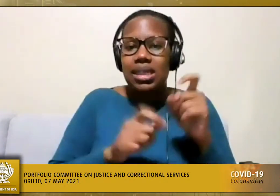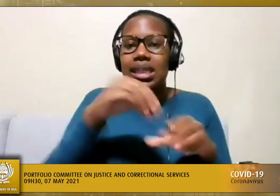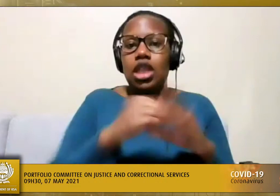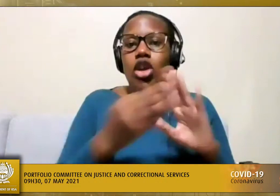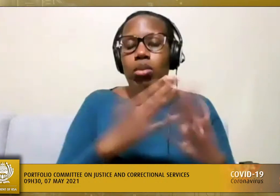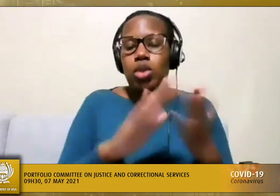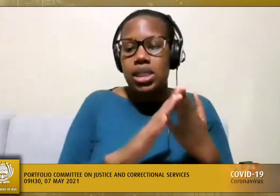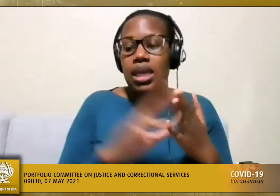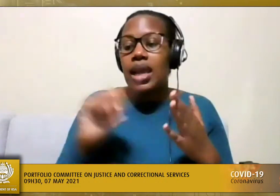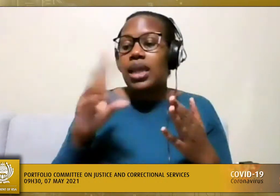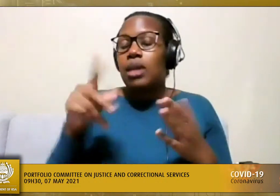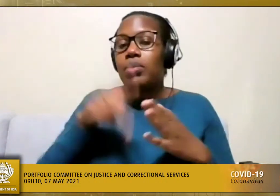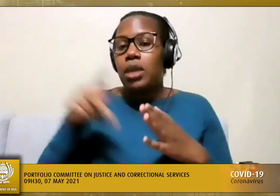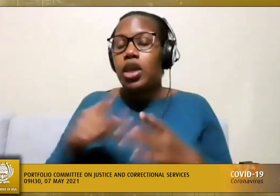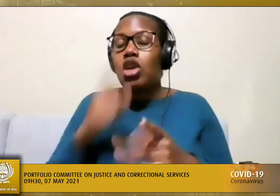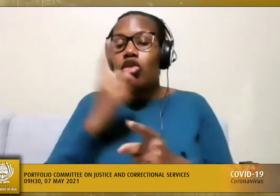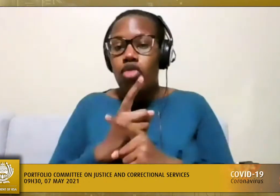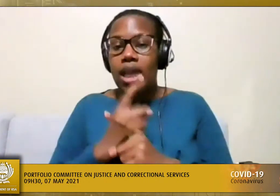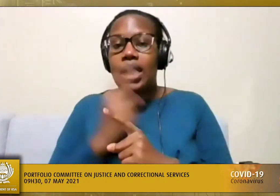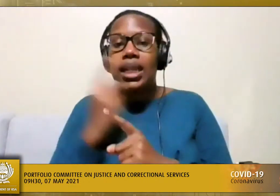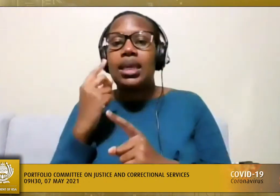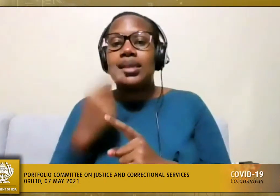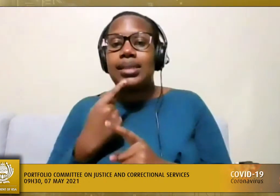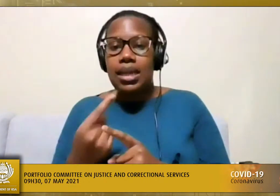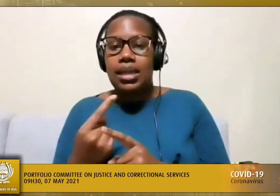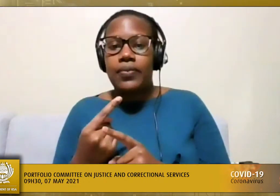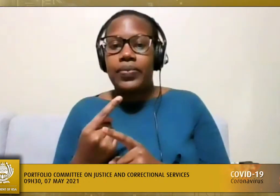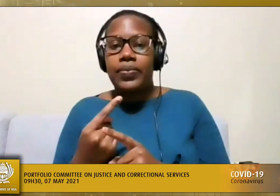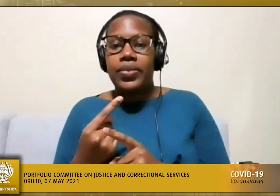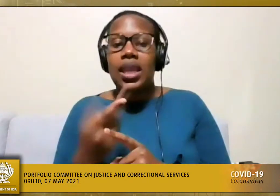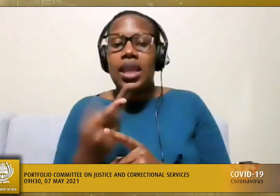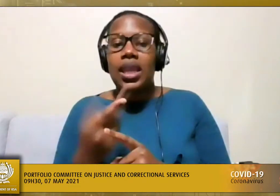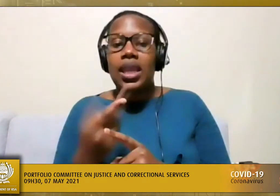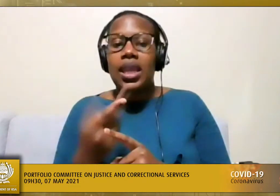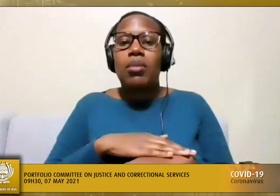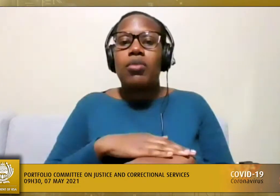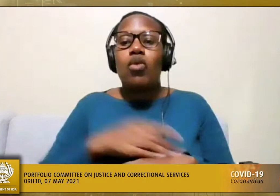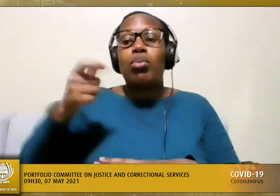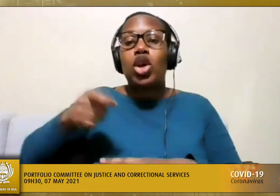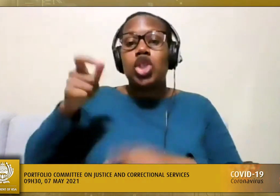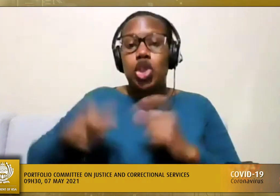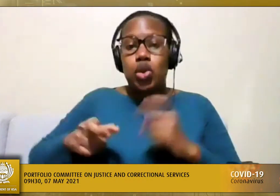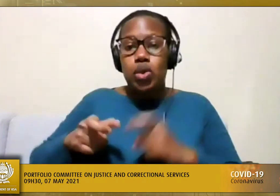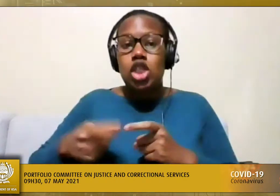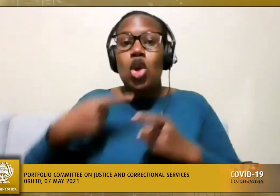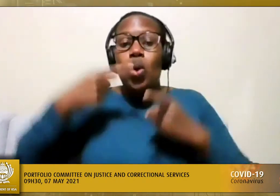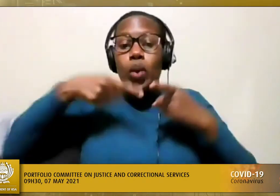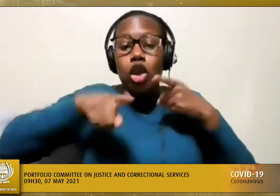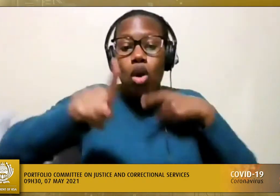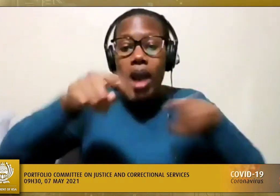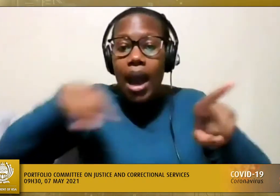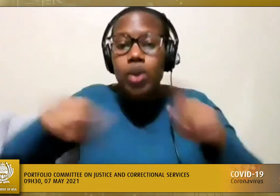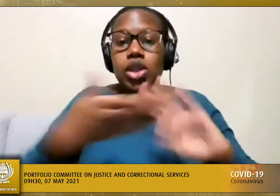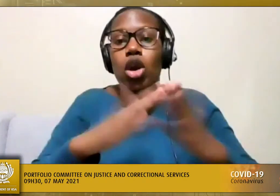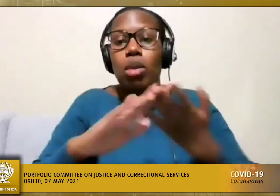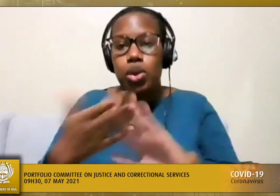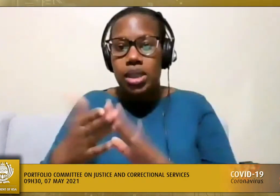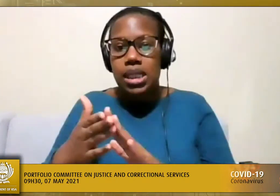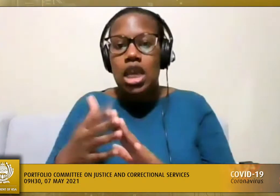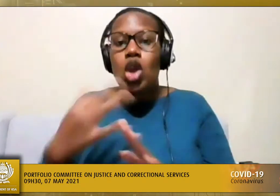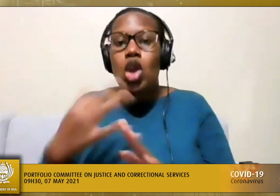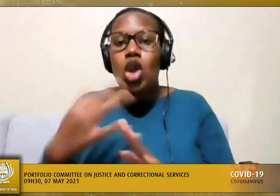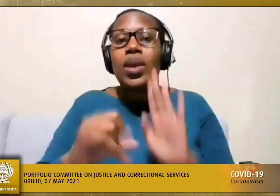Indie people correctly reflected this is the time for the prosecutors where we go out to the community to identify community